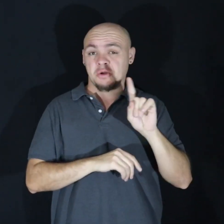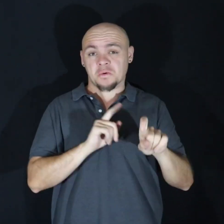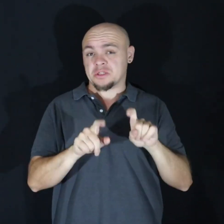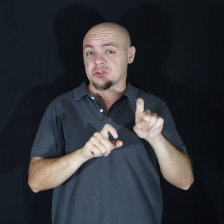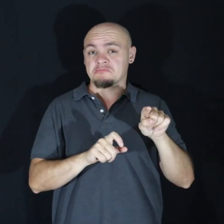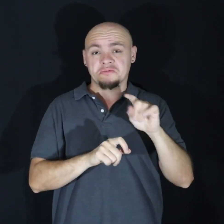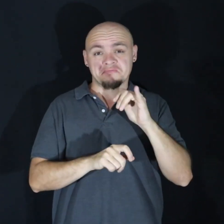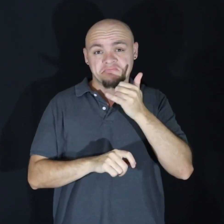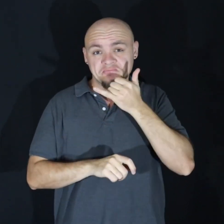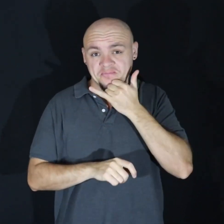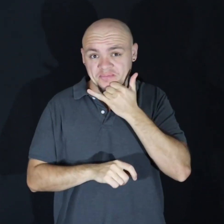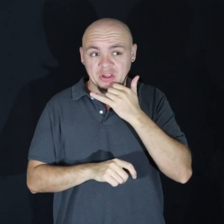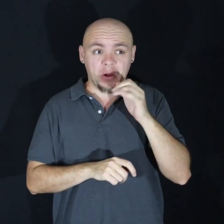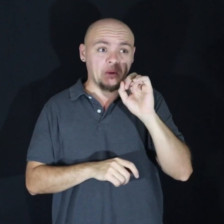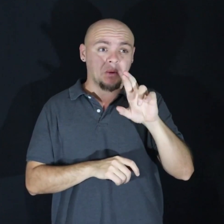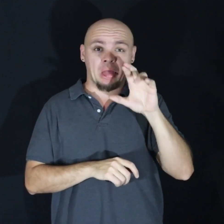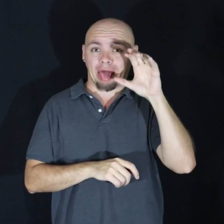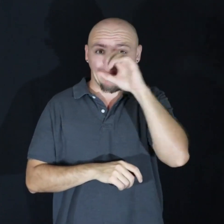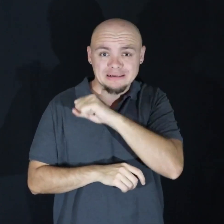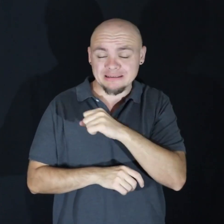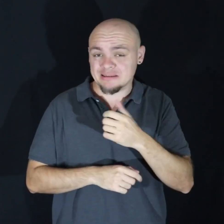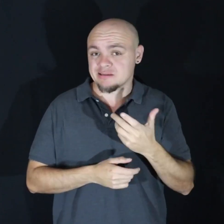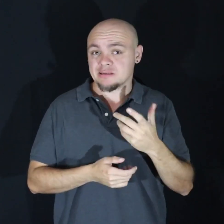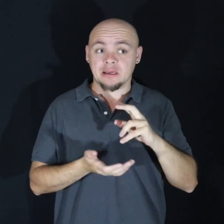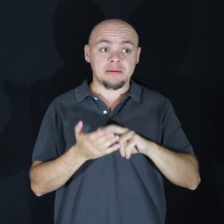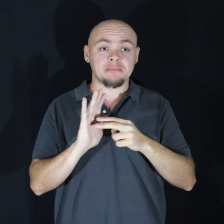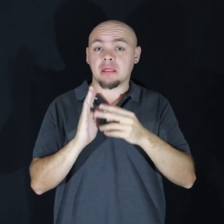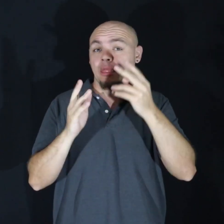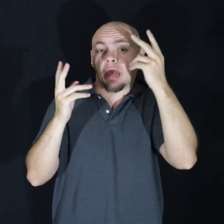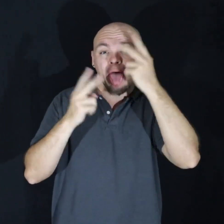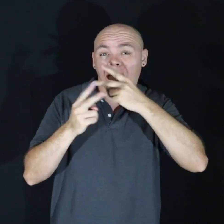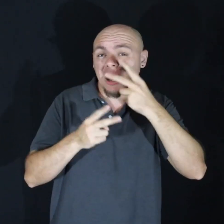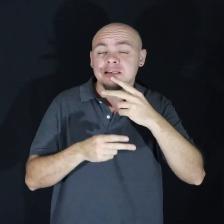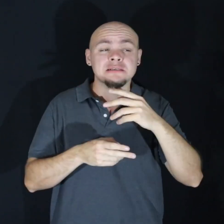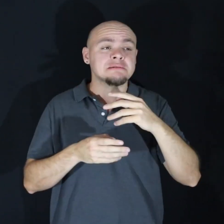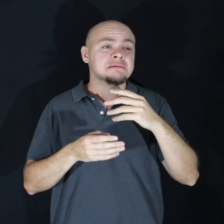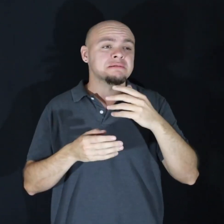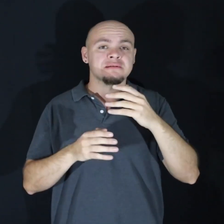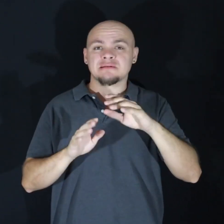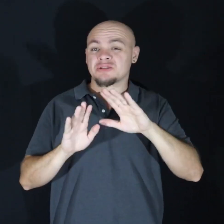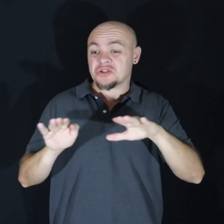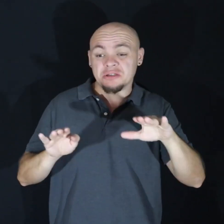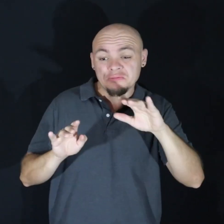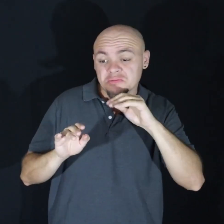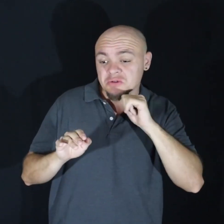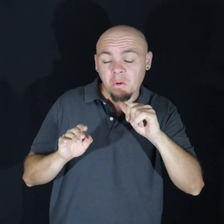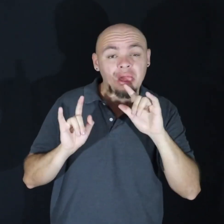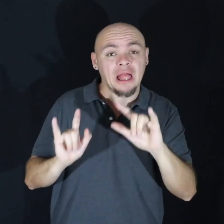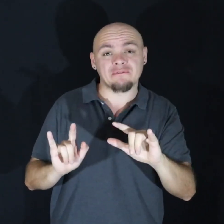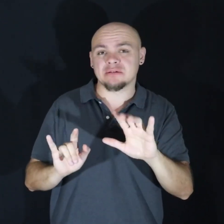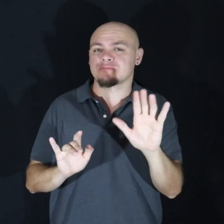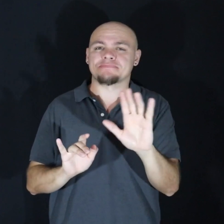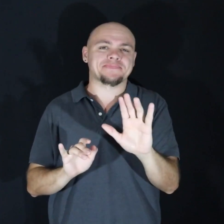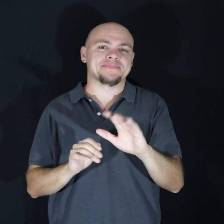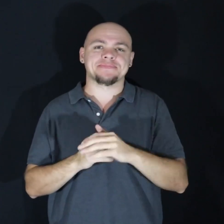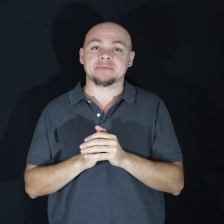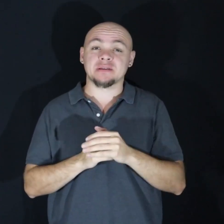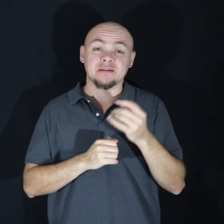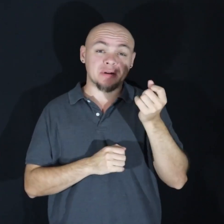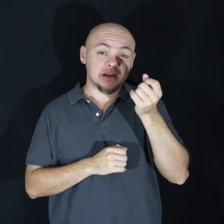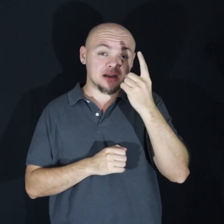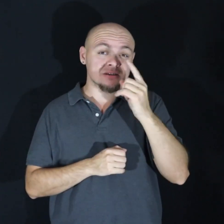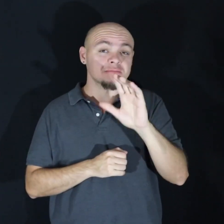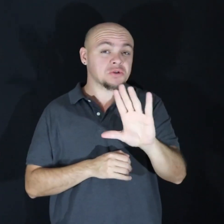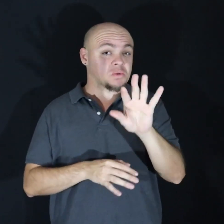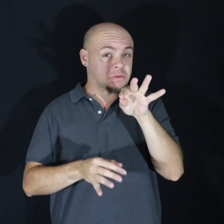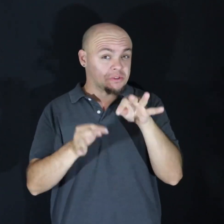questions. Seriously, does this mean they don't care or love their children as much? I bet it makes you wonder. But please hold